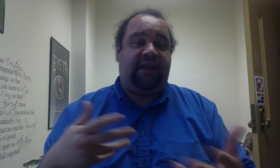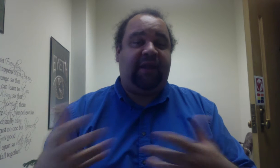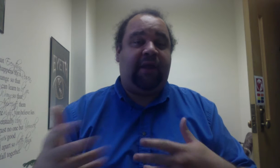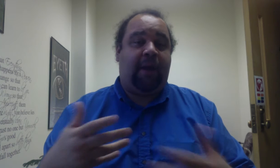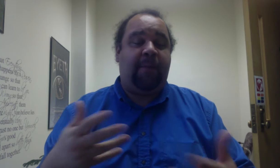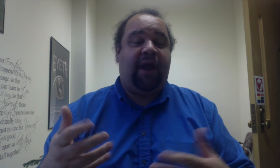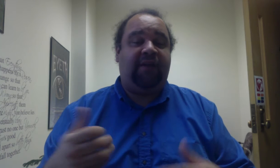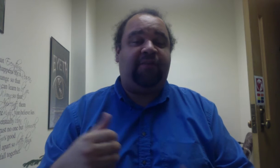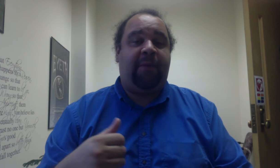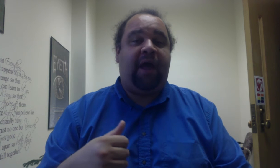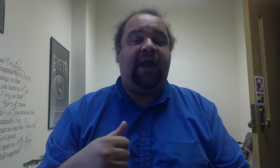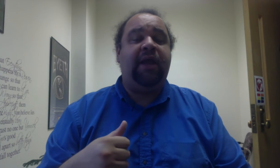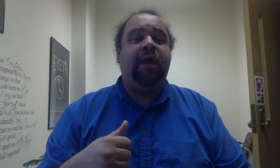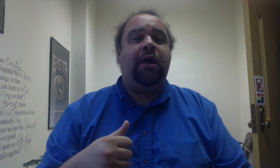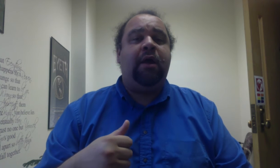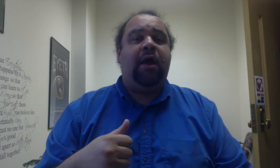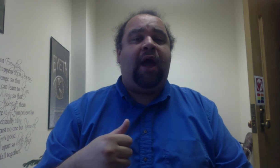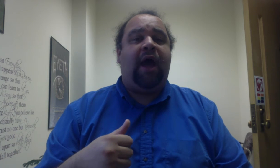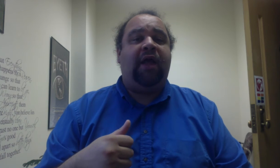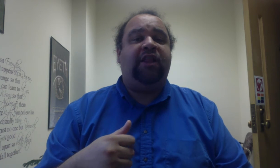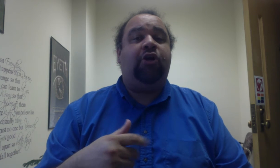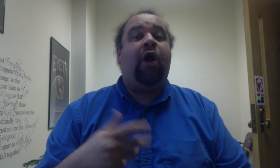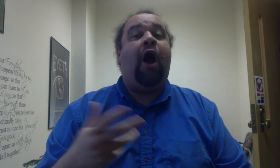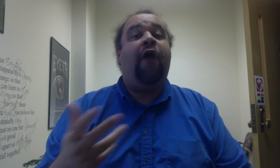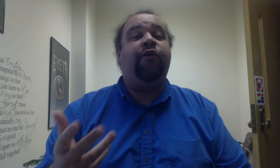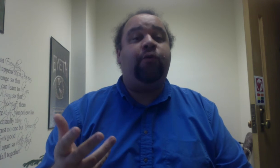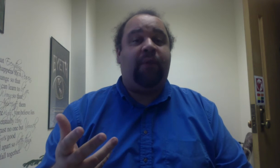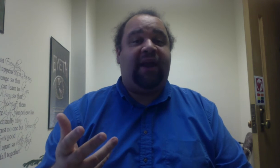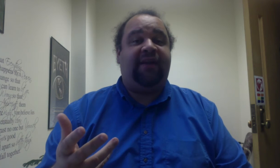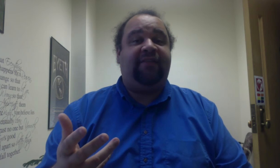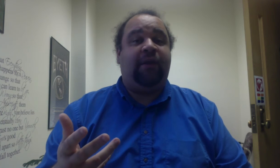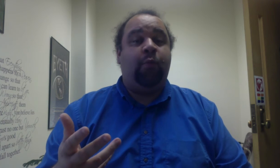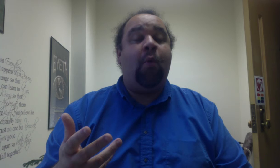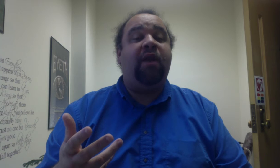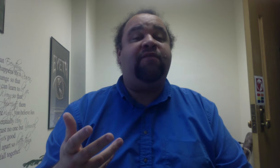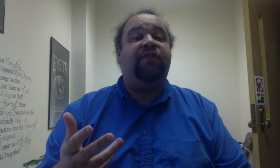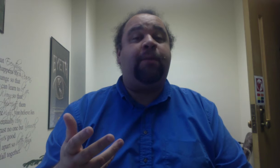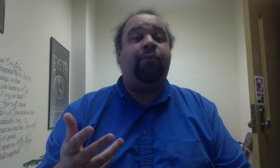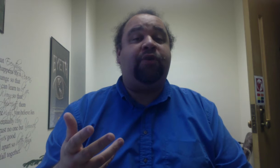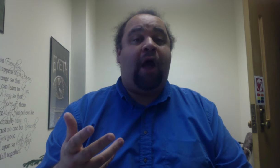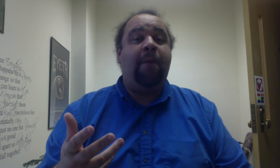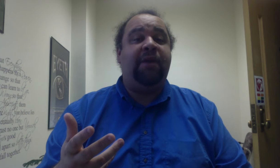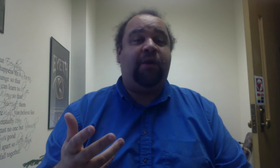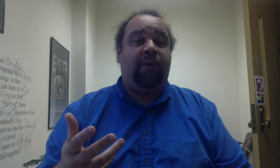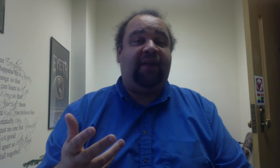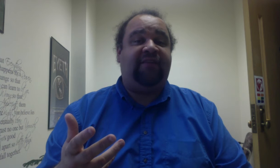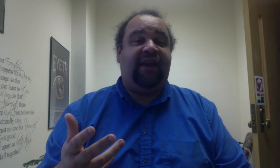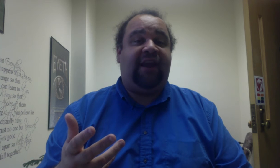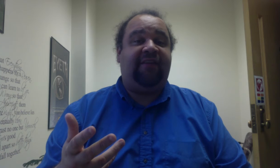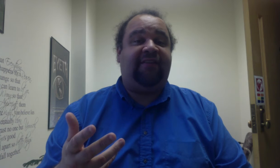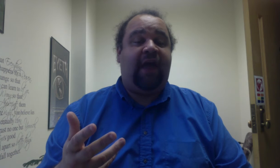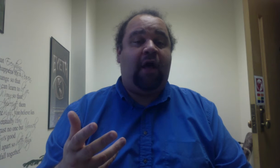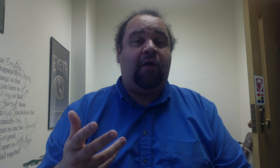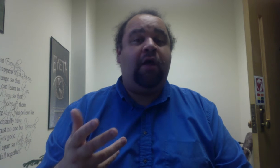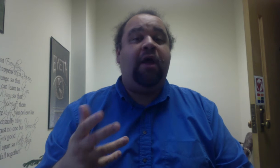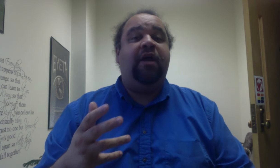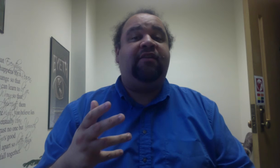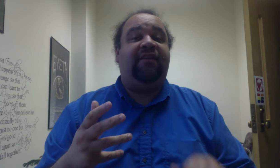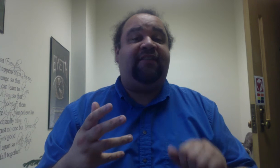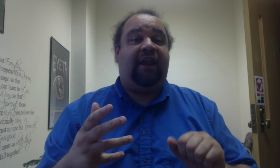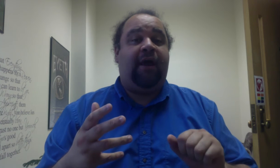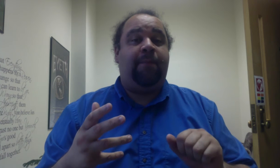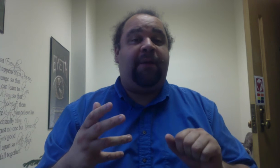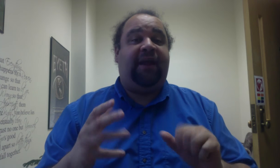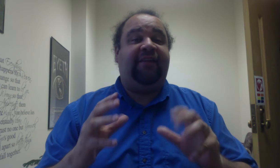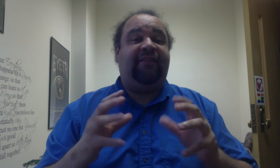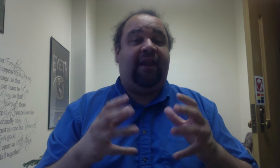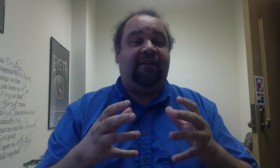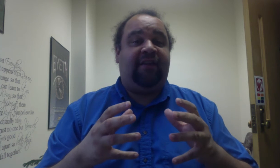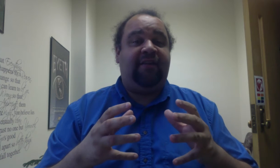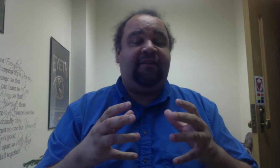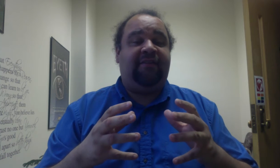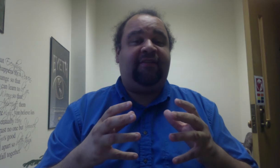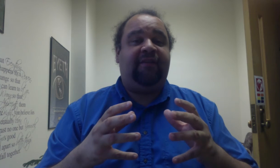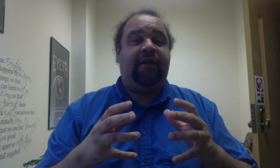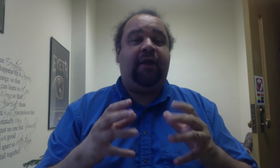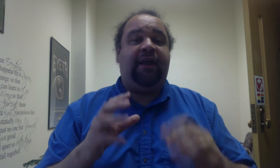typically abides by, there are other ways, and one of the predominant ways in ASL to set up a sentence